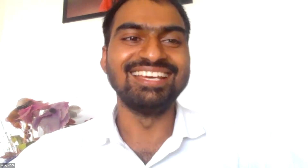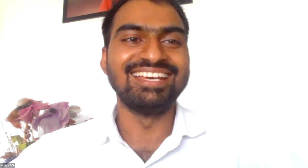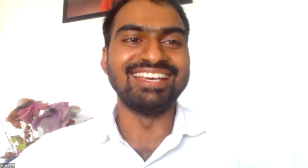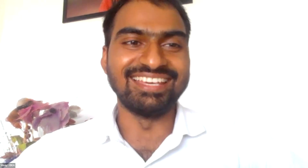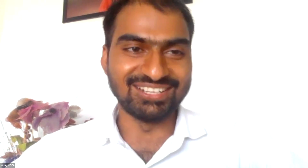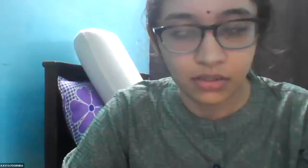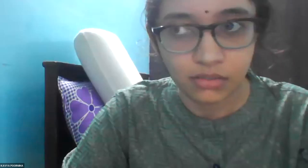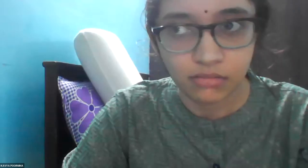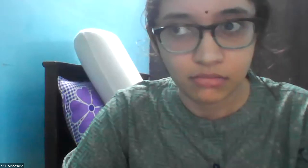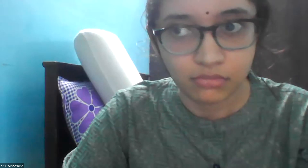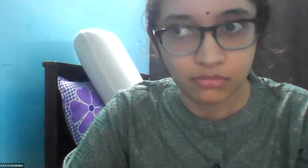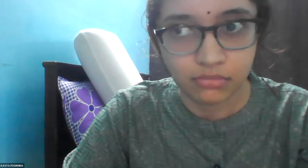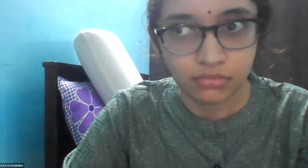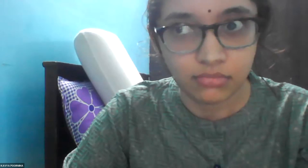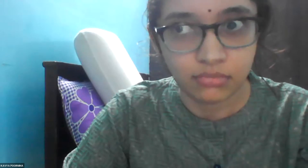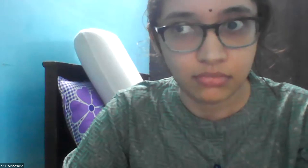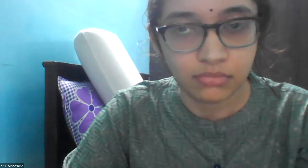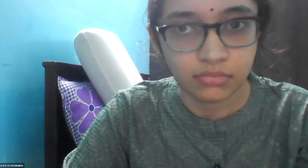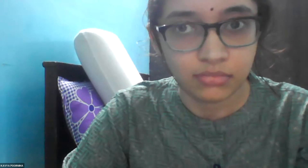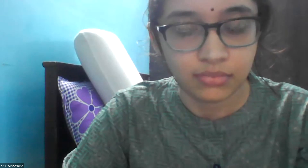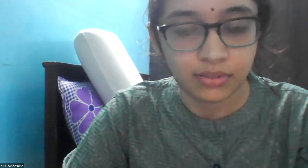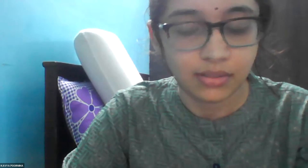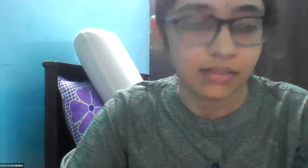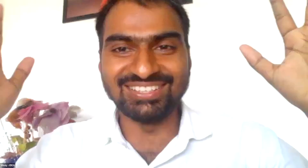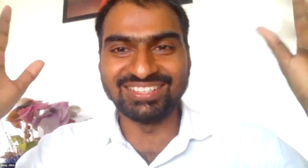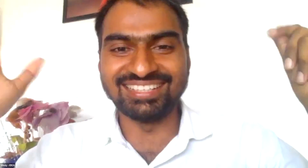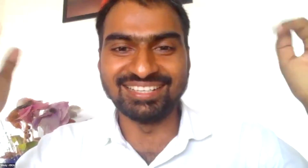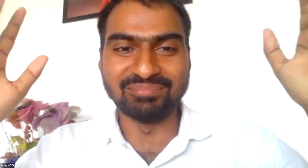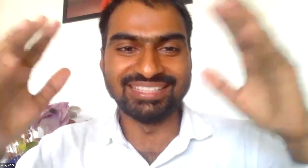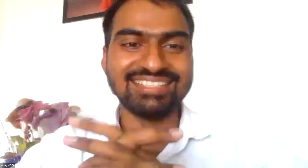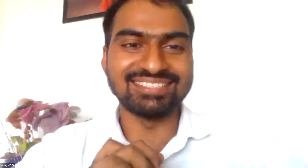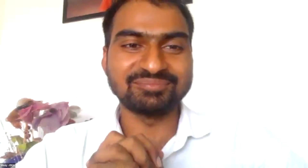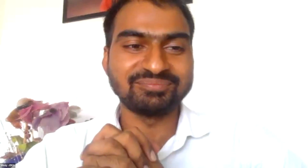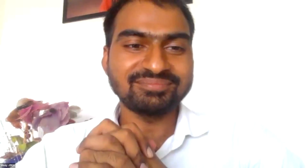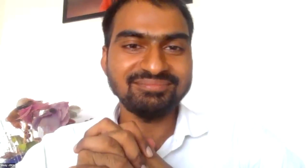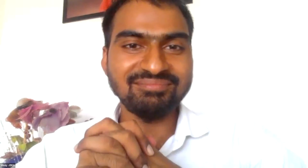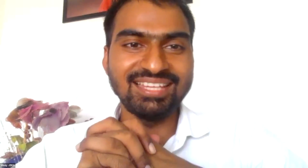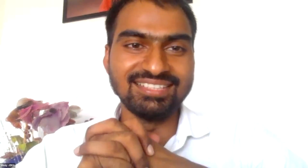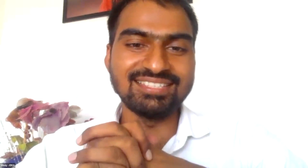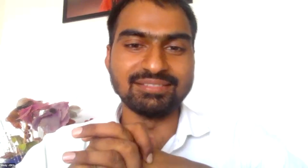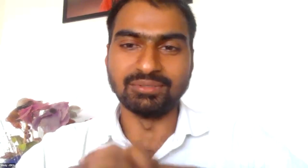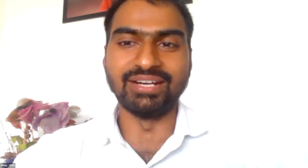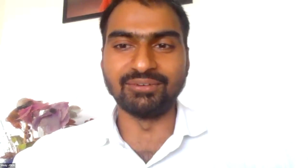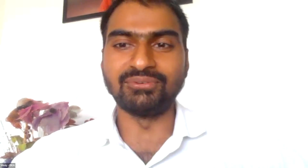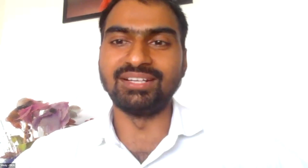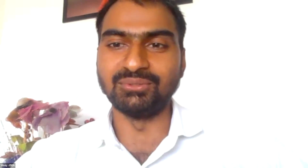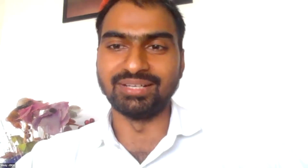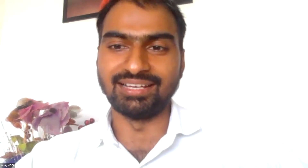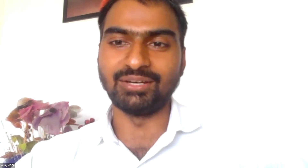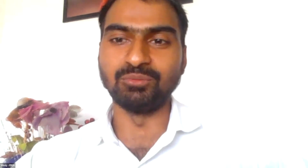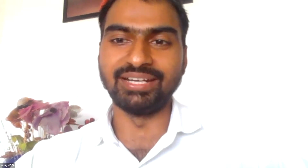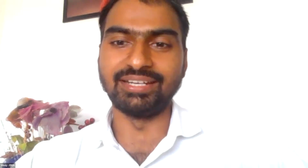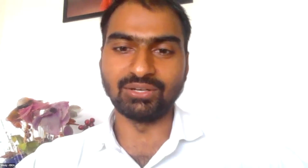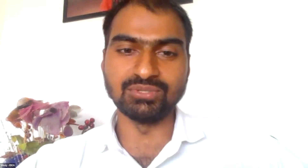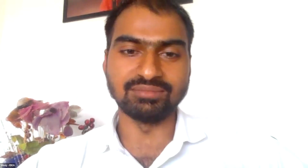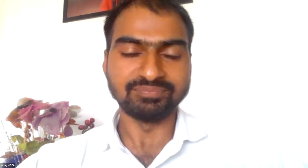session inclusive. Thank you so much, Vishal. Thanks a lot. Thank you, Vishal. This is wonderful.